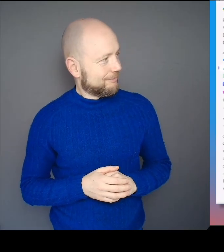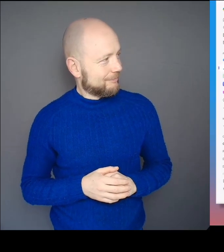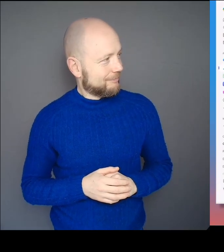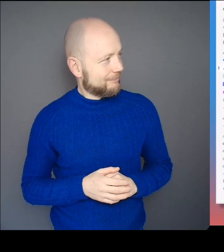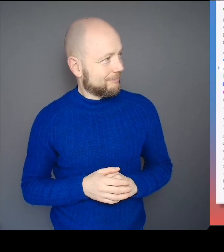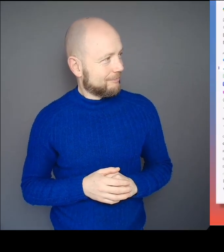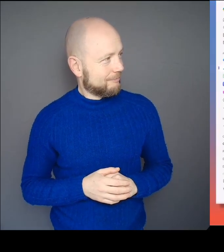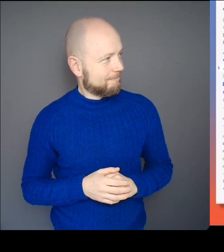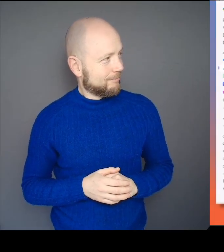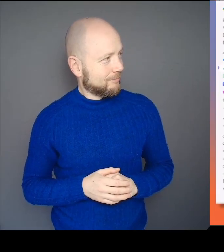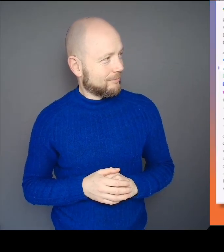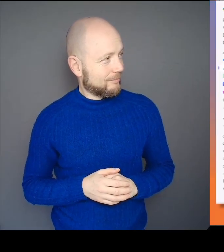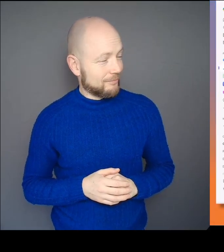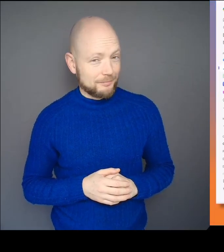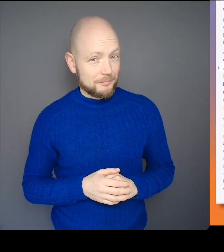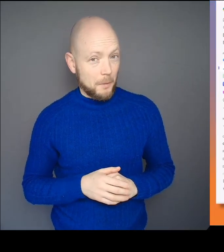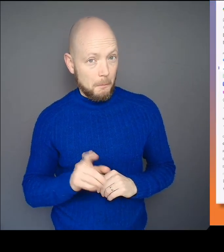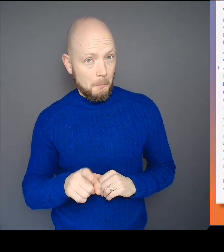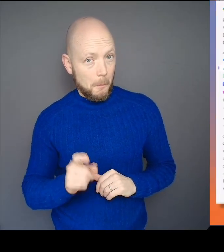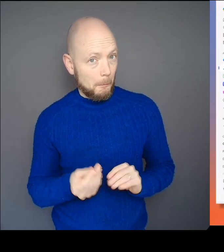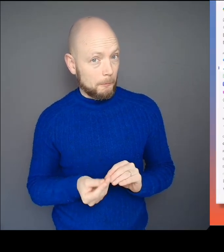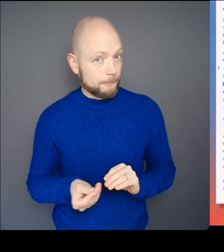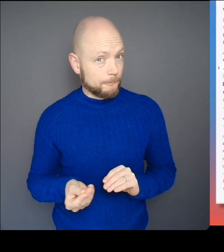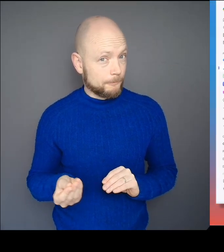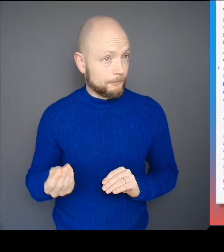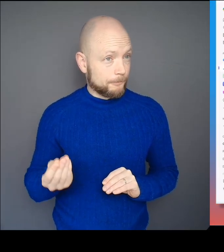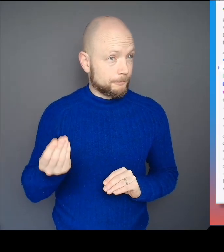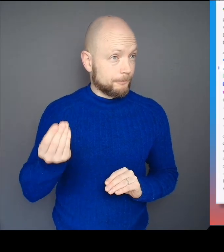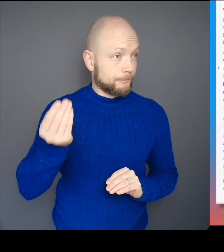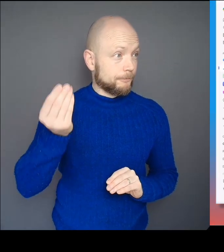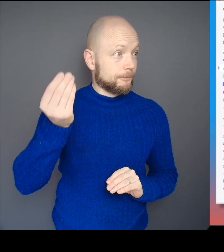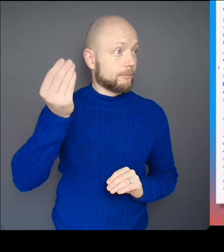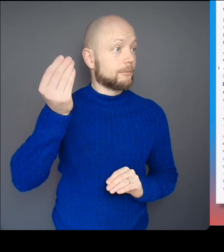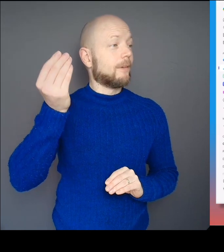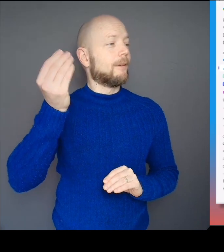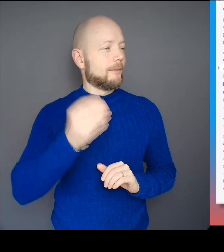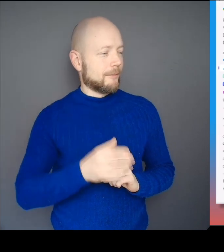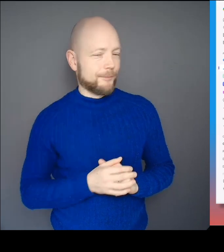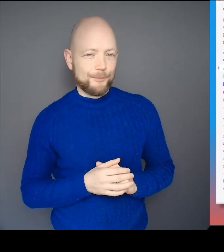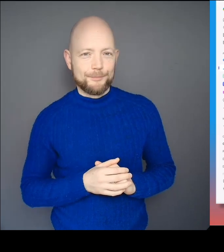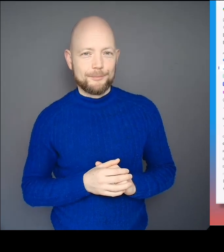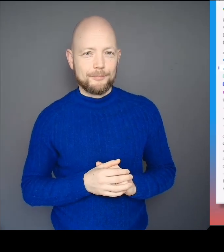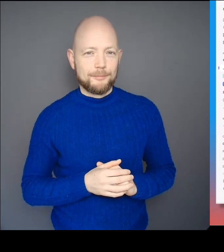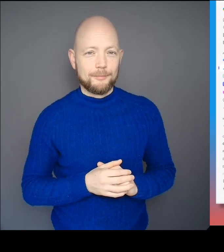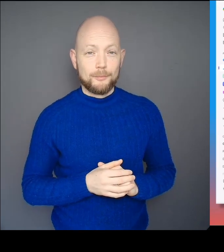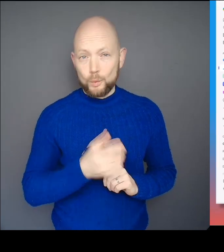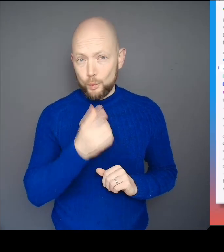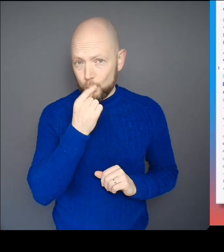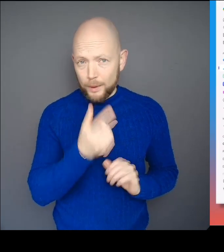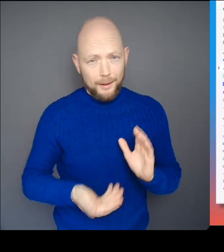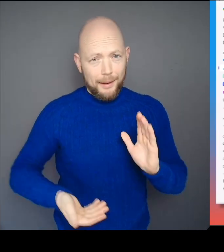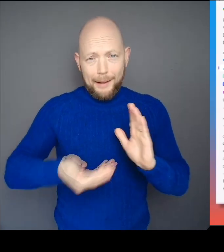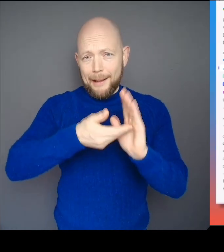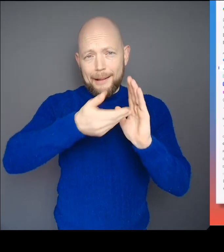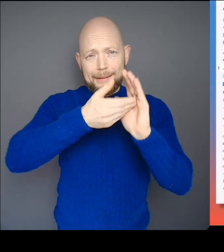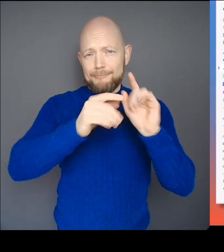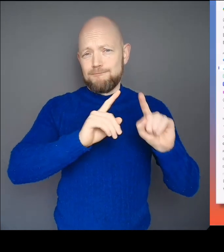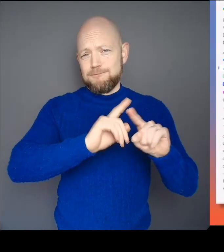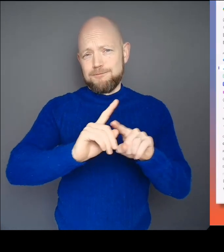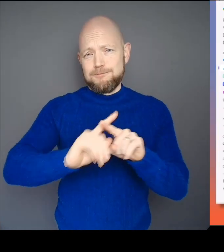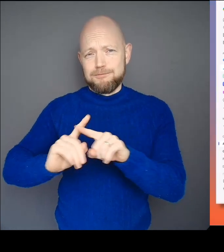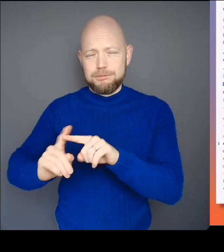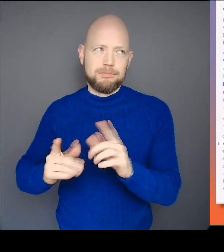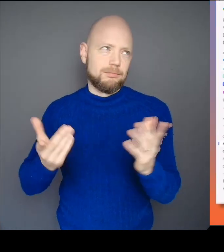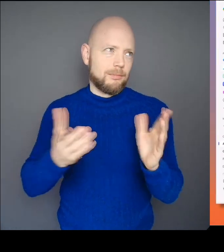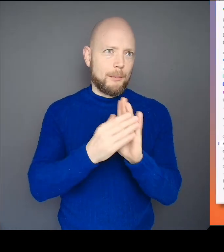desktop and put it in there. And then we will give it a moment to upload that into a safe place, and off we go. You can bring